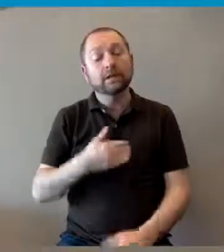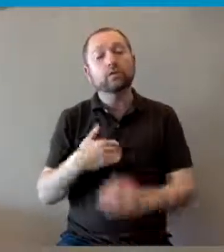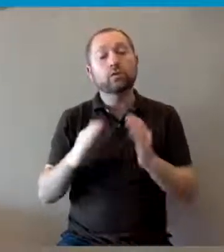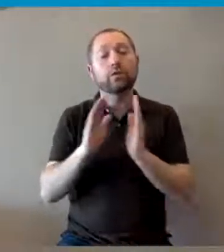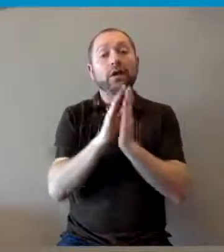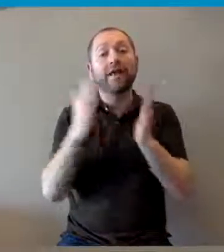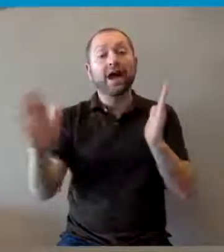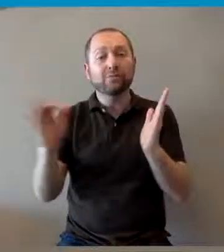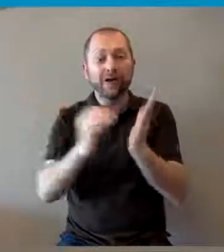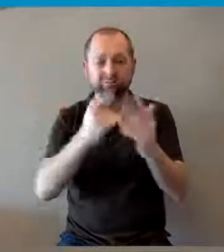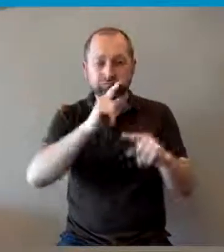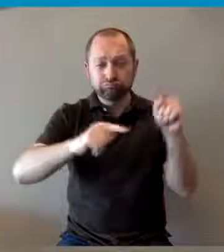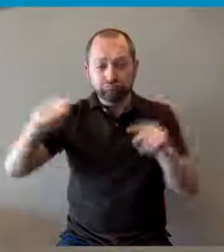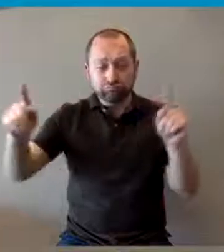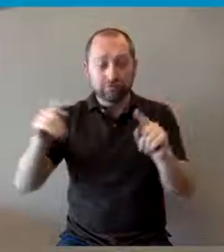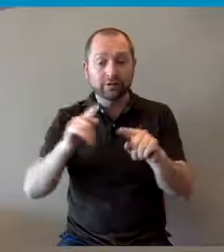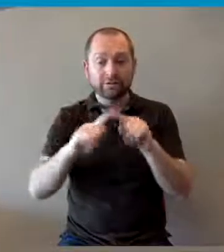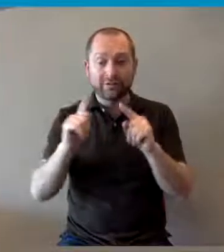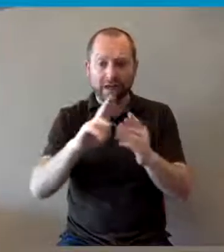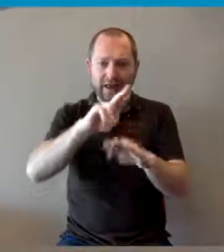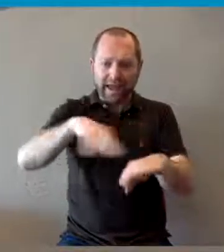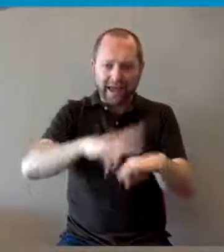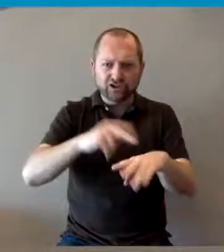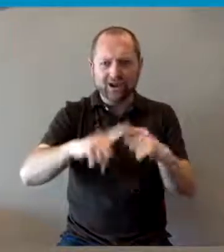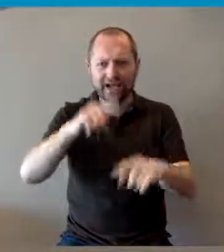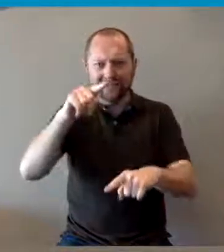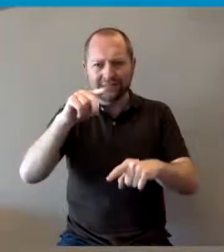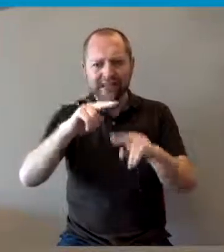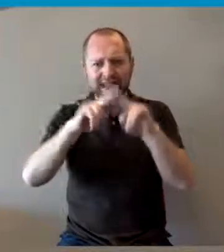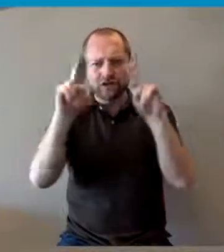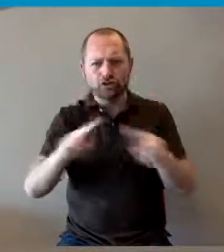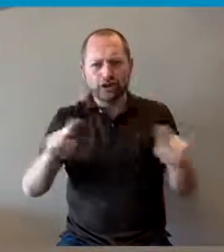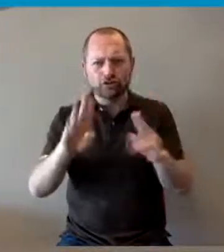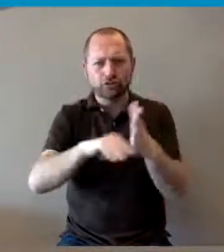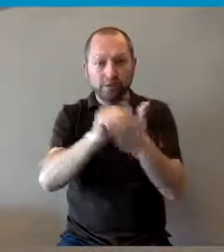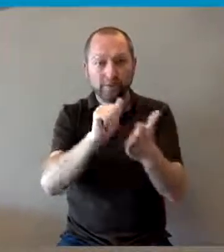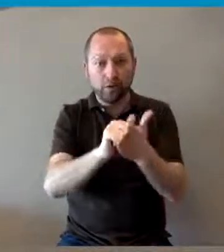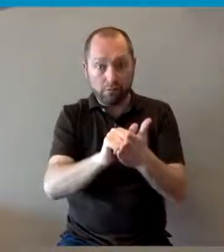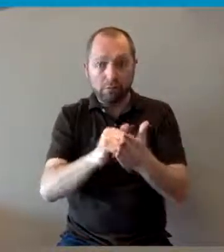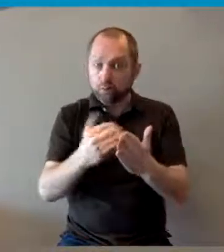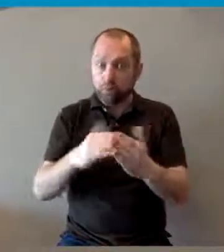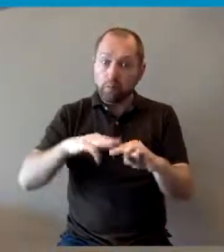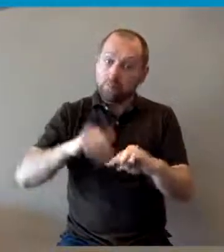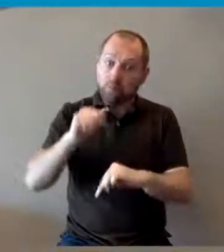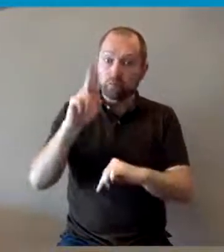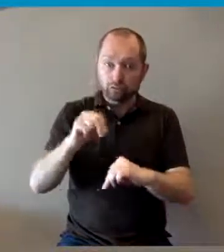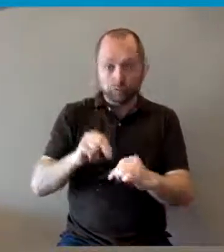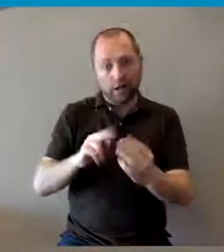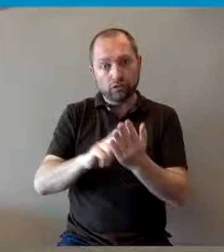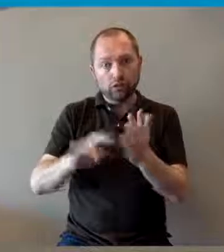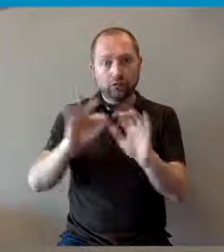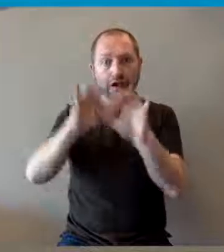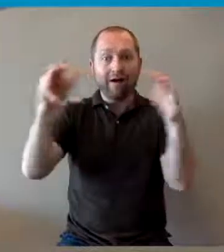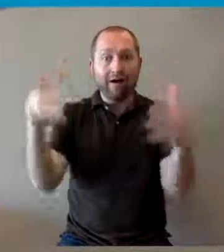The library holds a range of national and international newspapers. The majority of these newspapers can be accessed